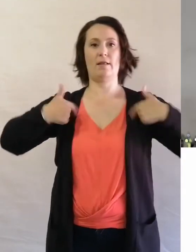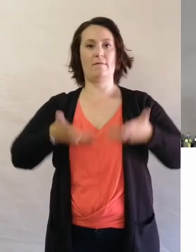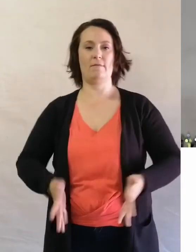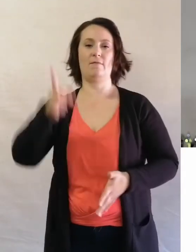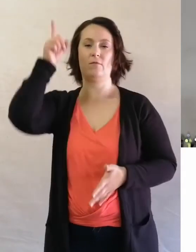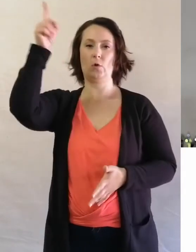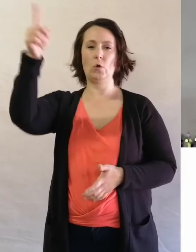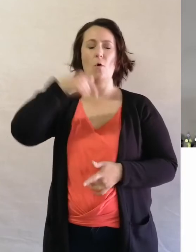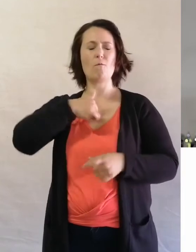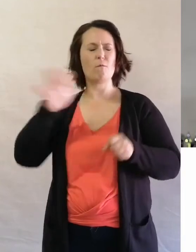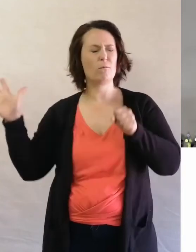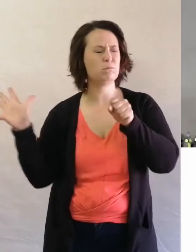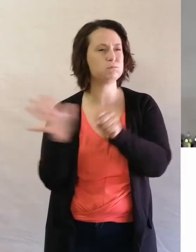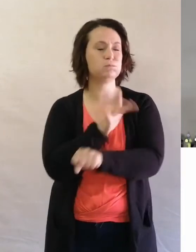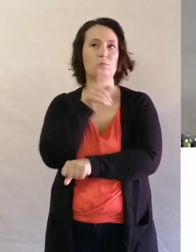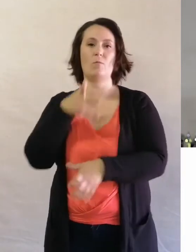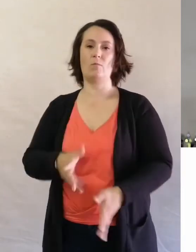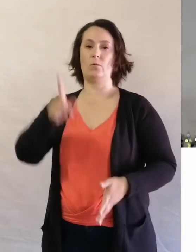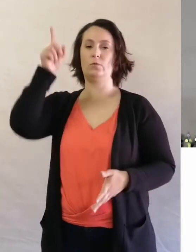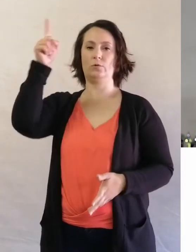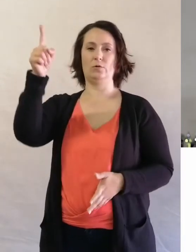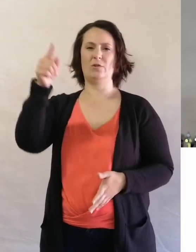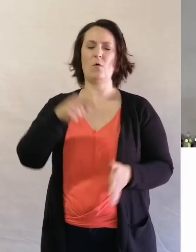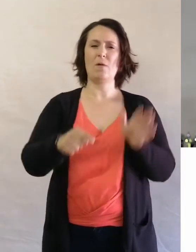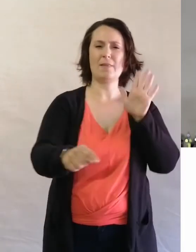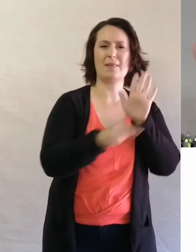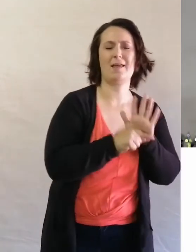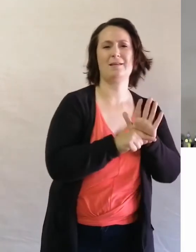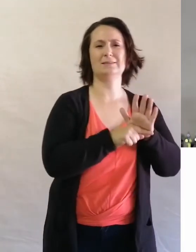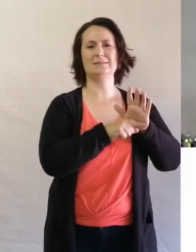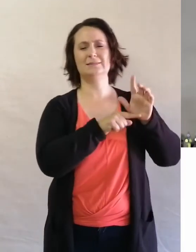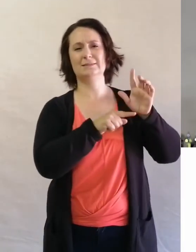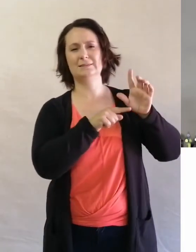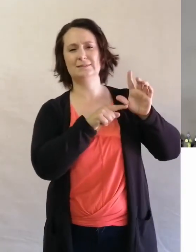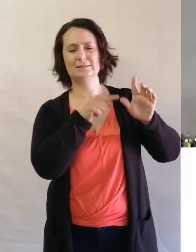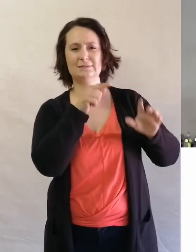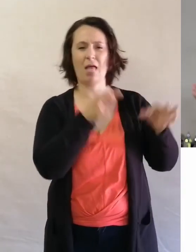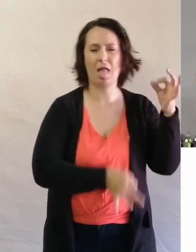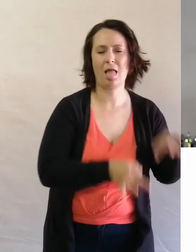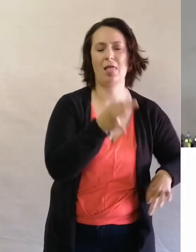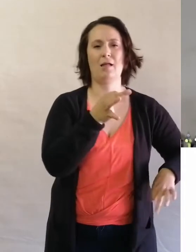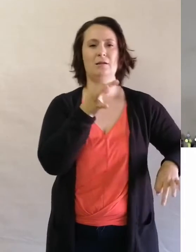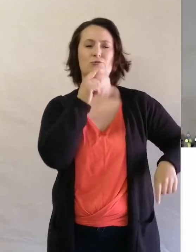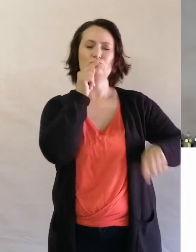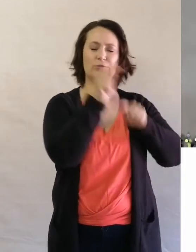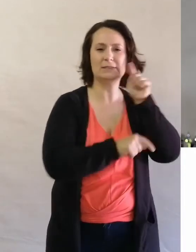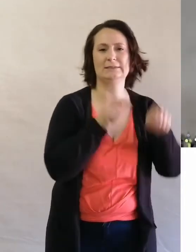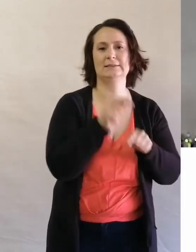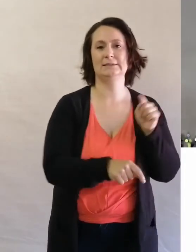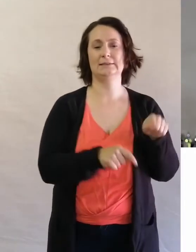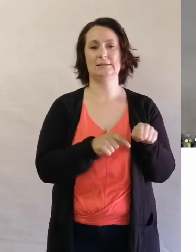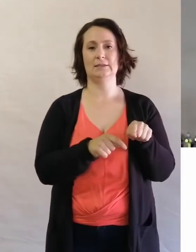you. And Father, where negativity and doubt and criticism, like